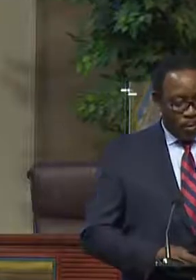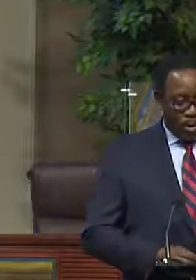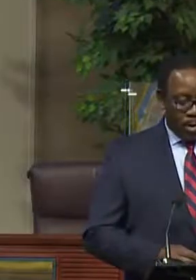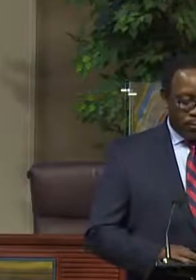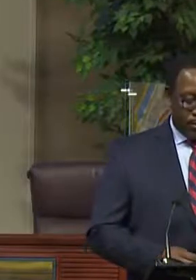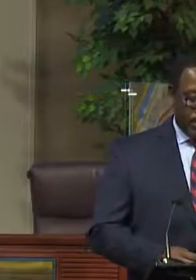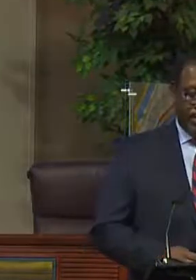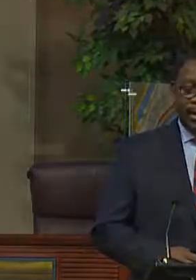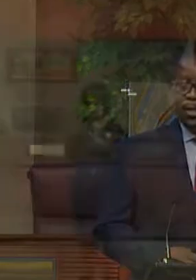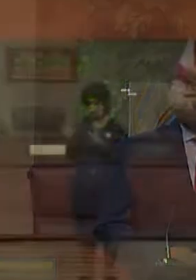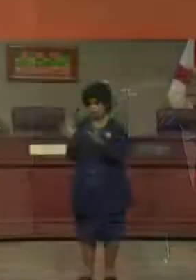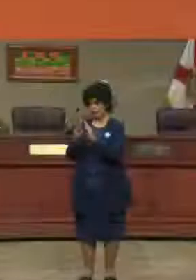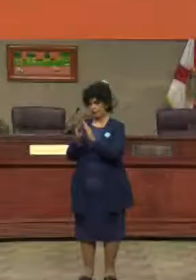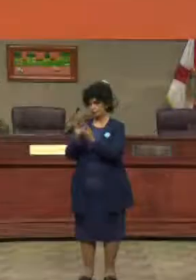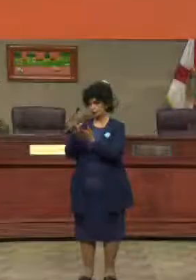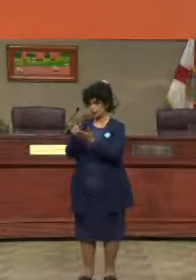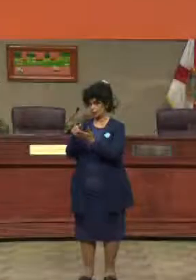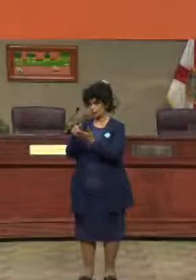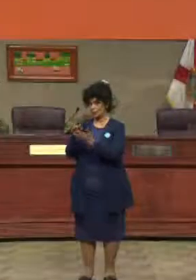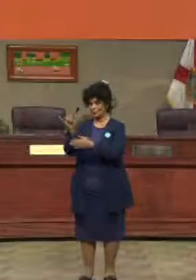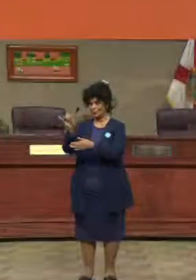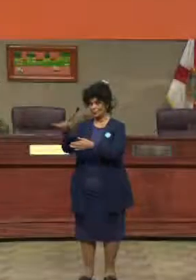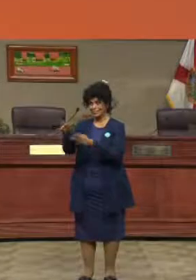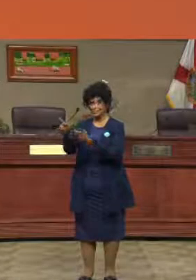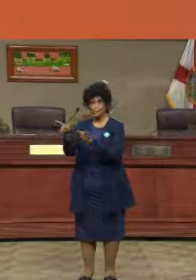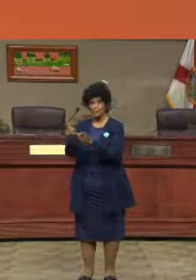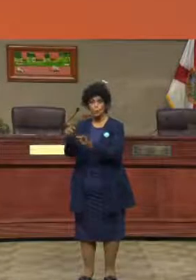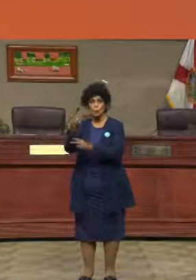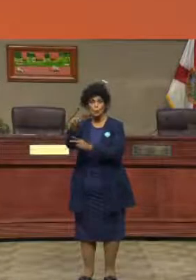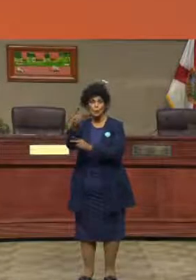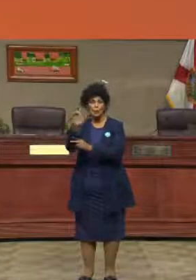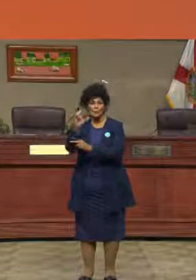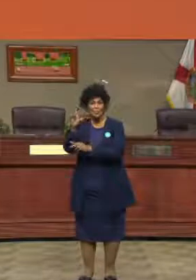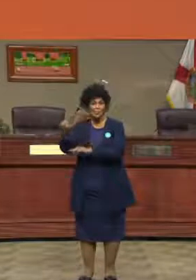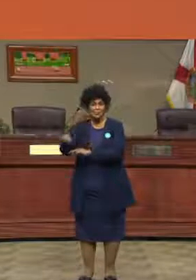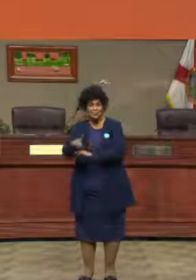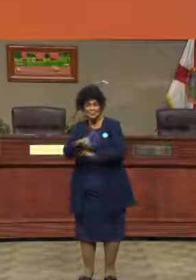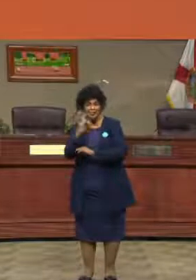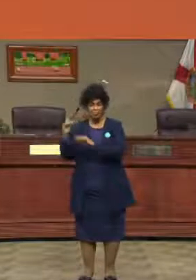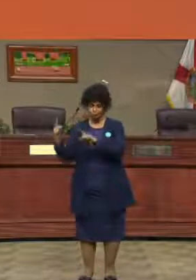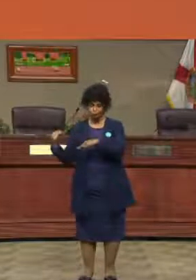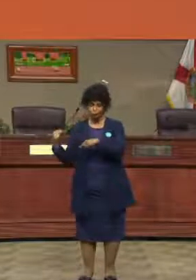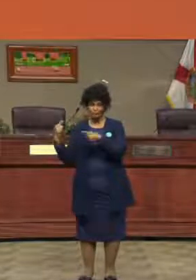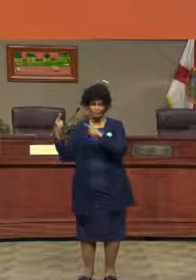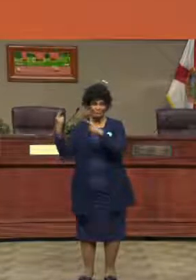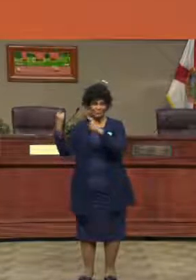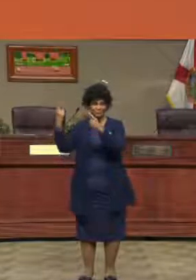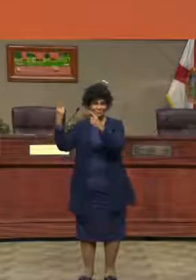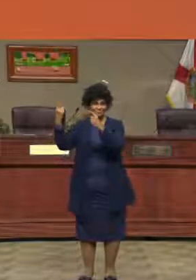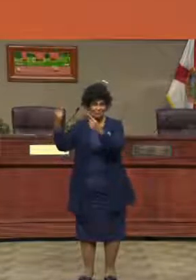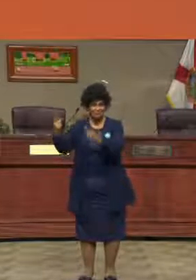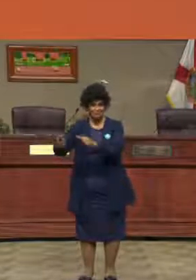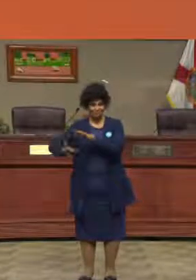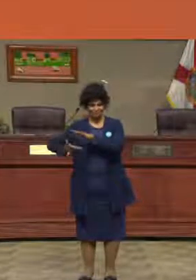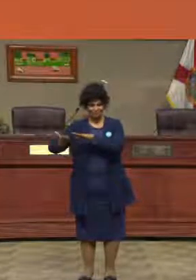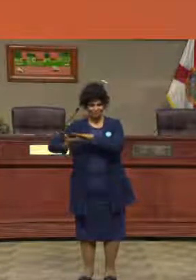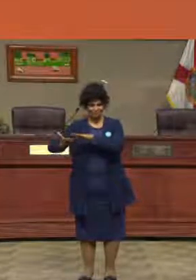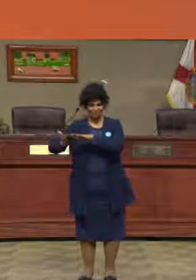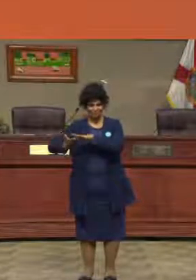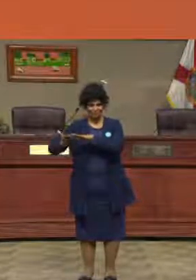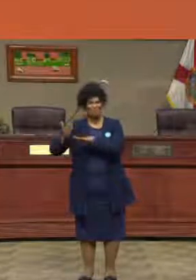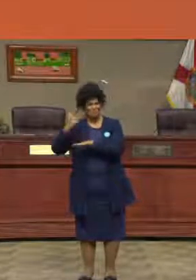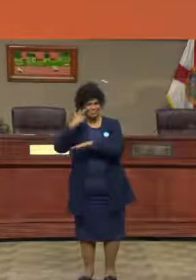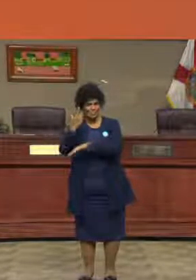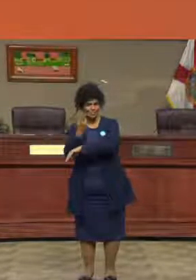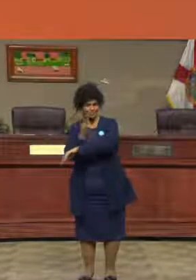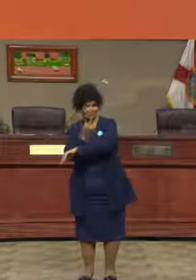the 100th day of operation for vaccinations at the Convention Center. We have